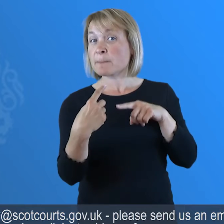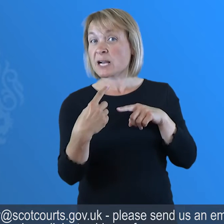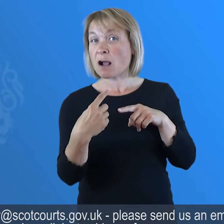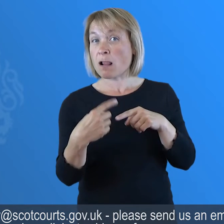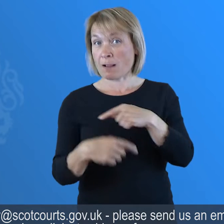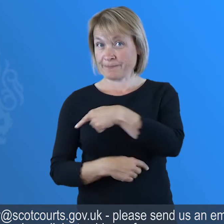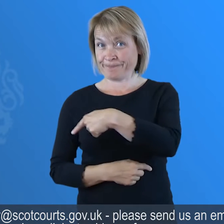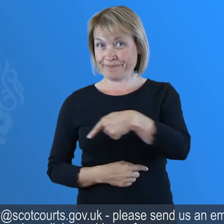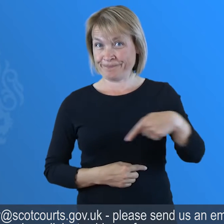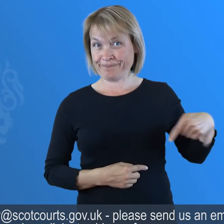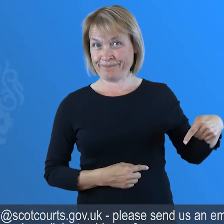Email